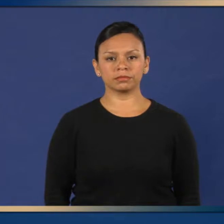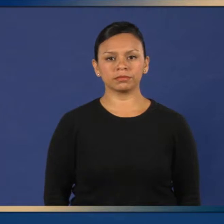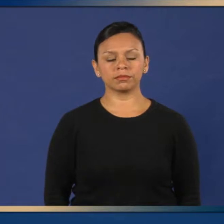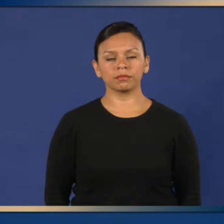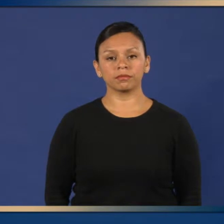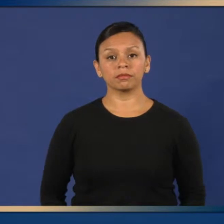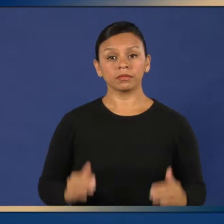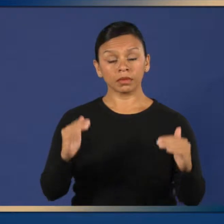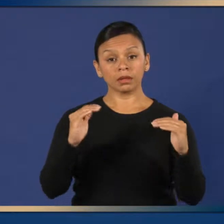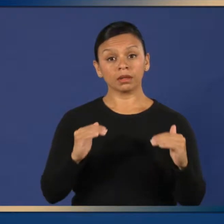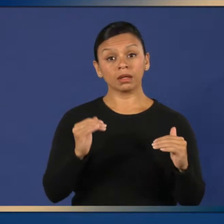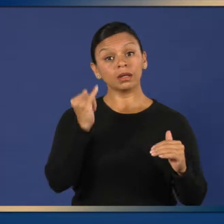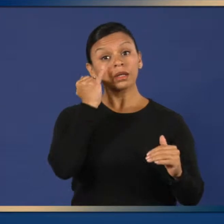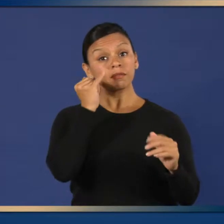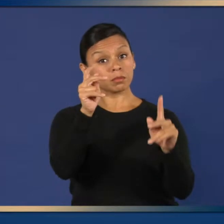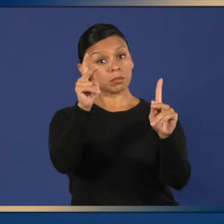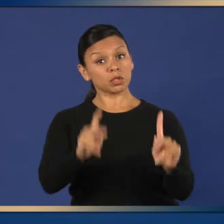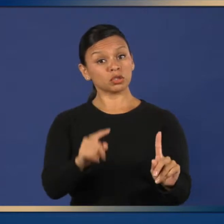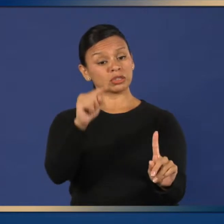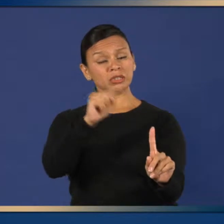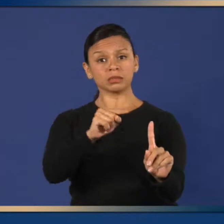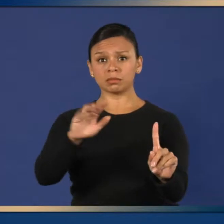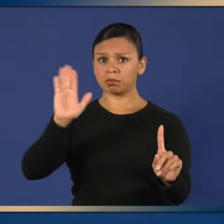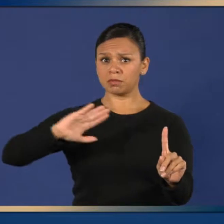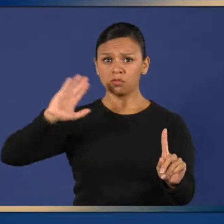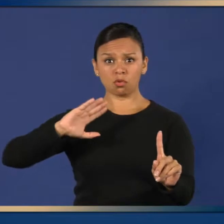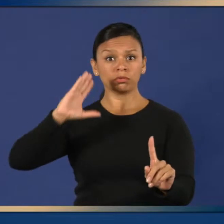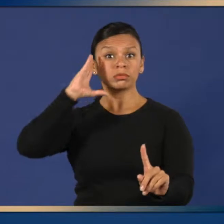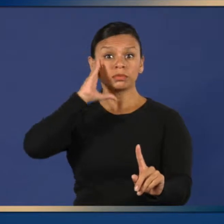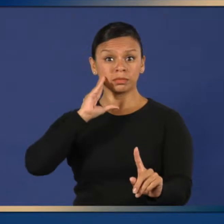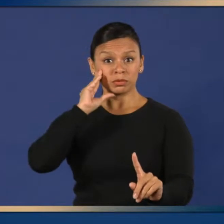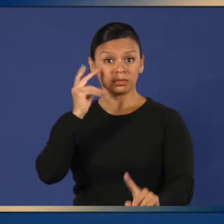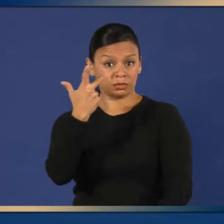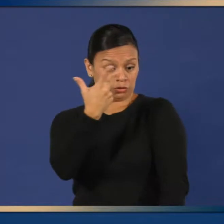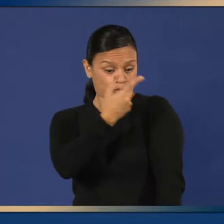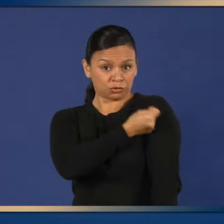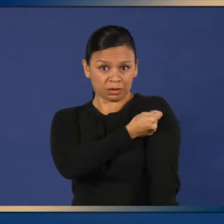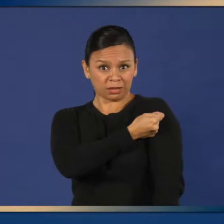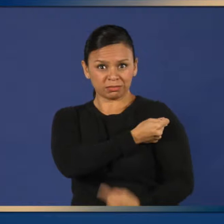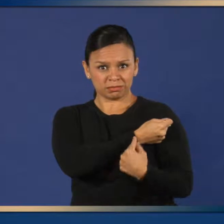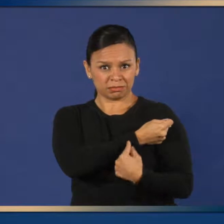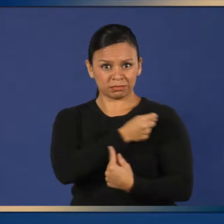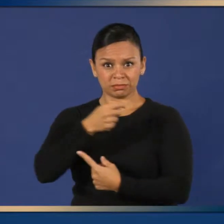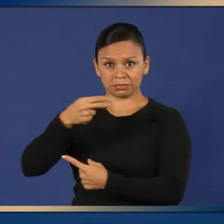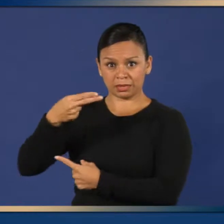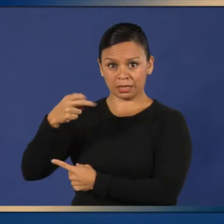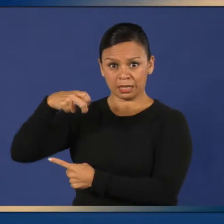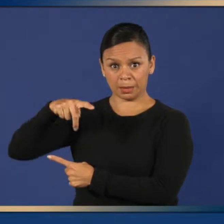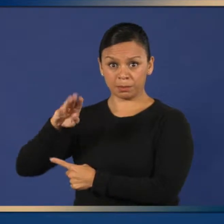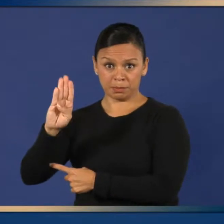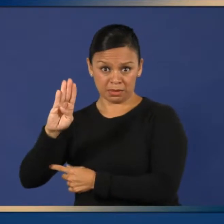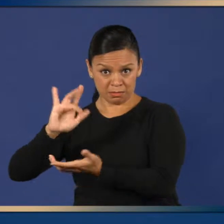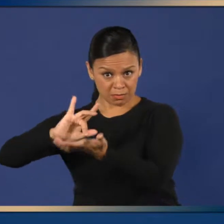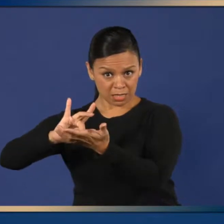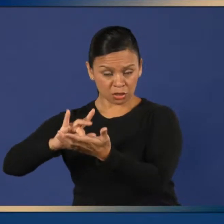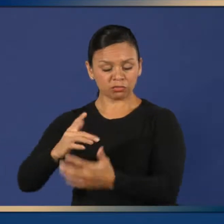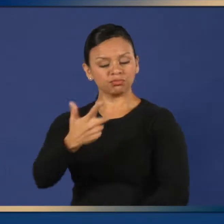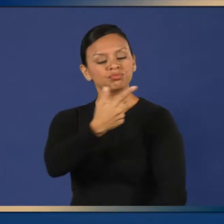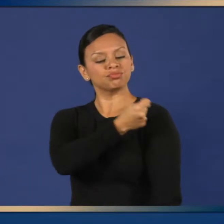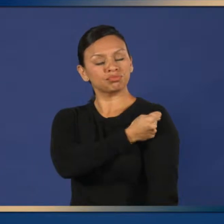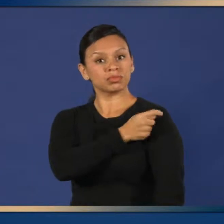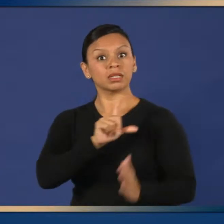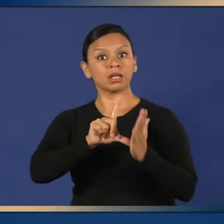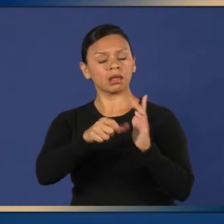Anyone who has had a life-threatening allergic reaction to a previous dose of hepatitis B